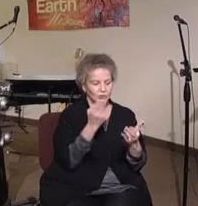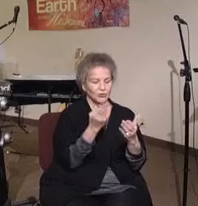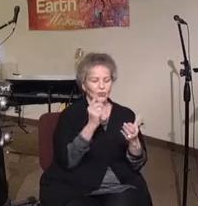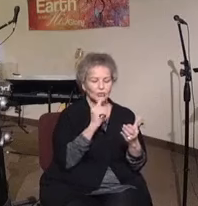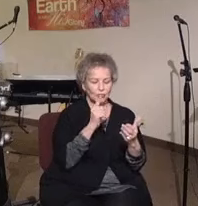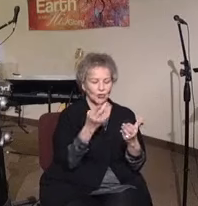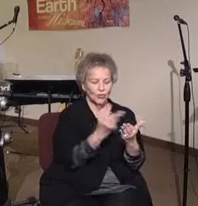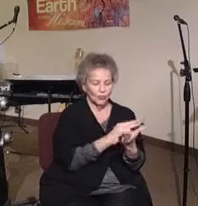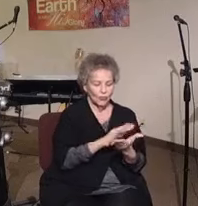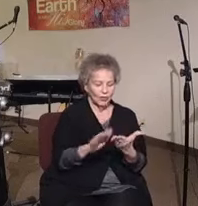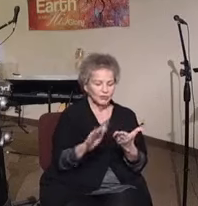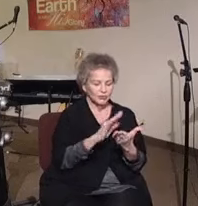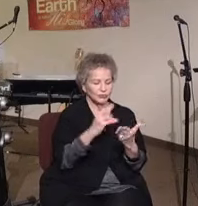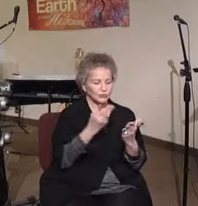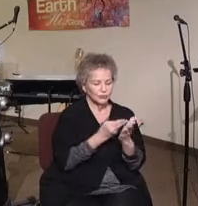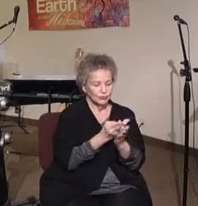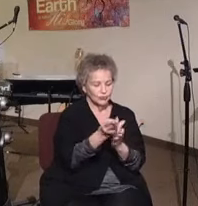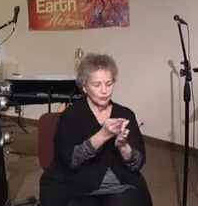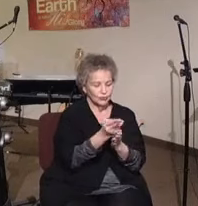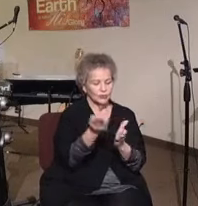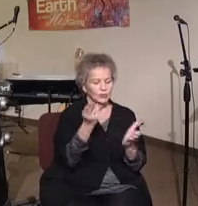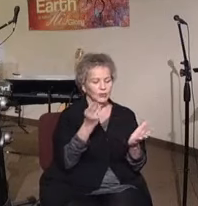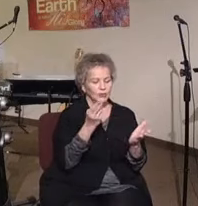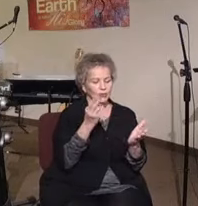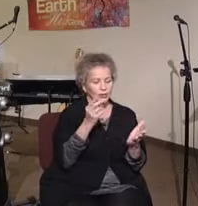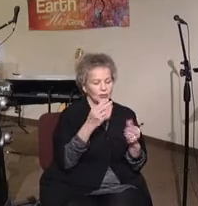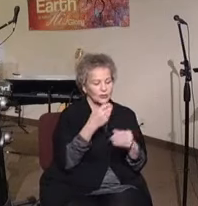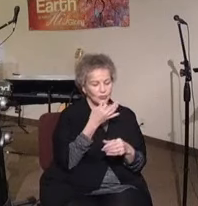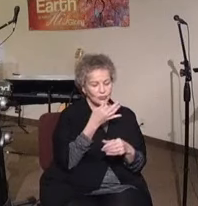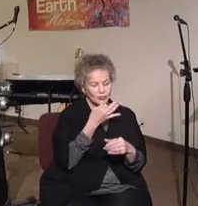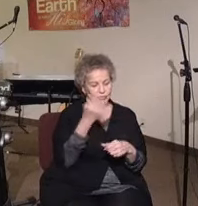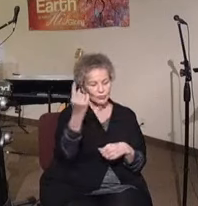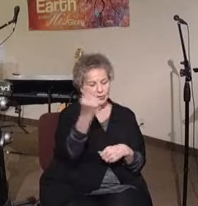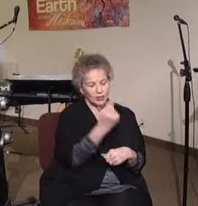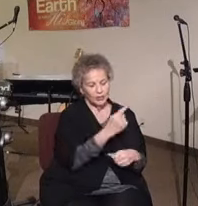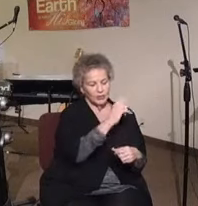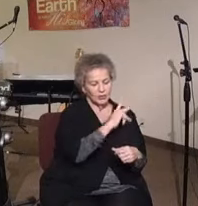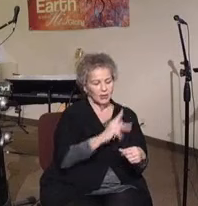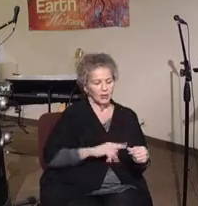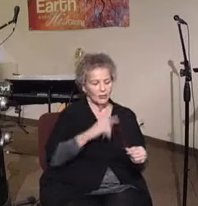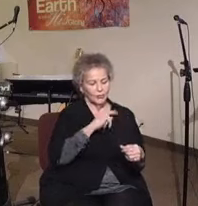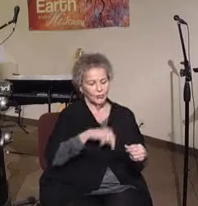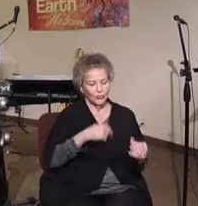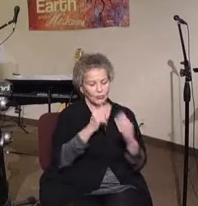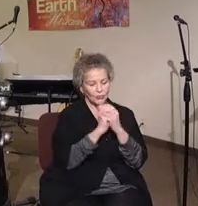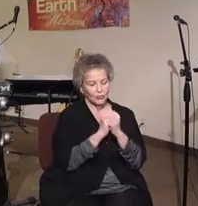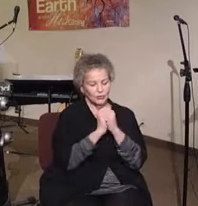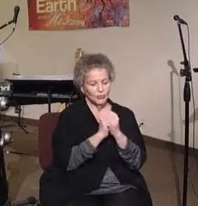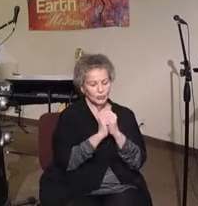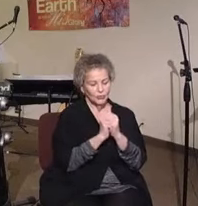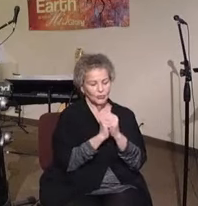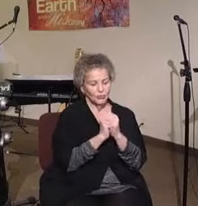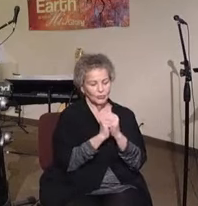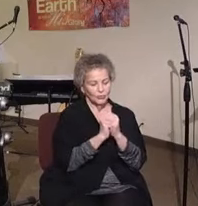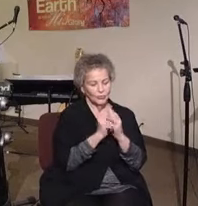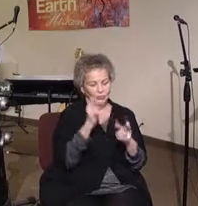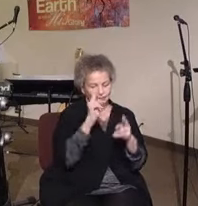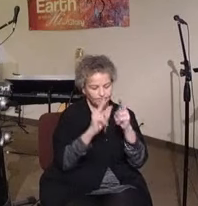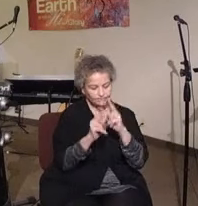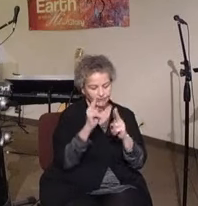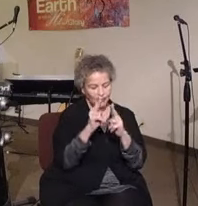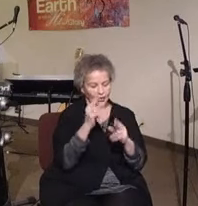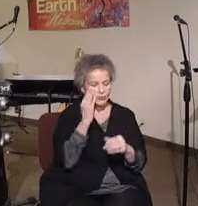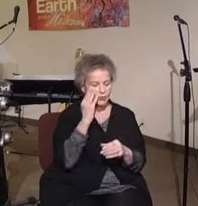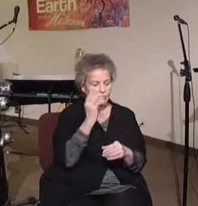truthful. And yes, you are the soon coming King. We worship you, we adore you, and we know that you're our Lord